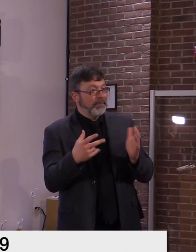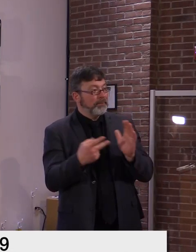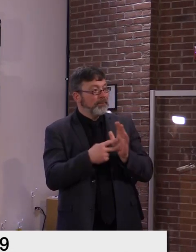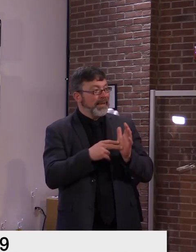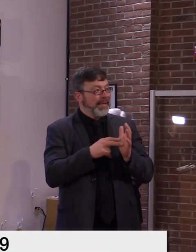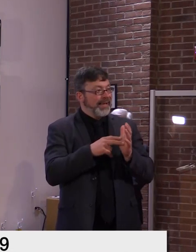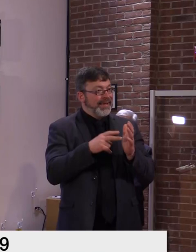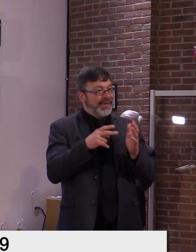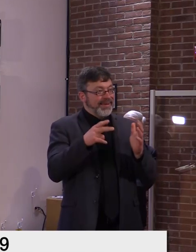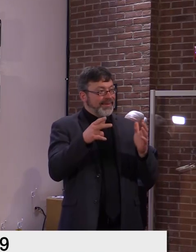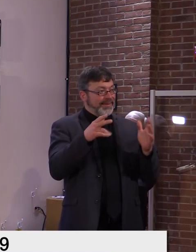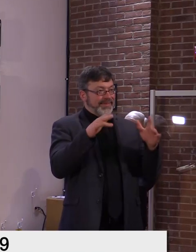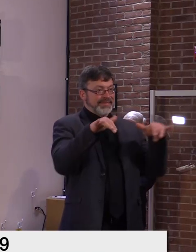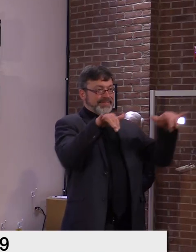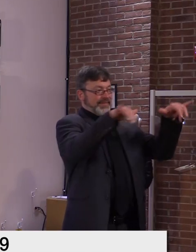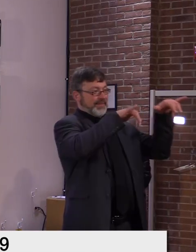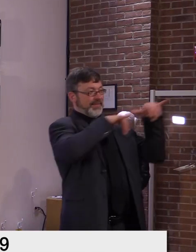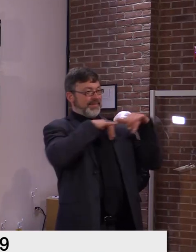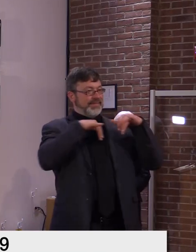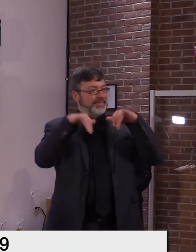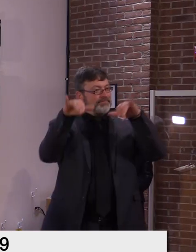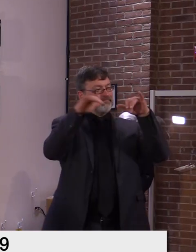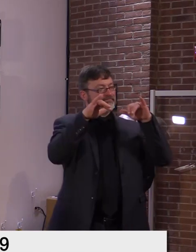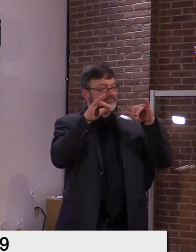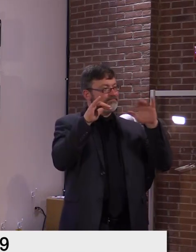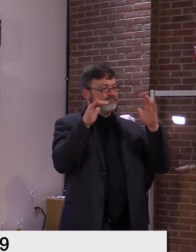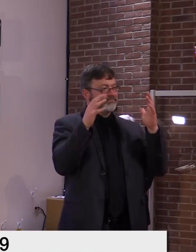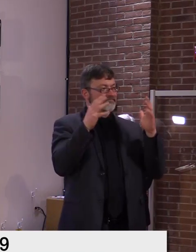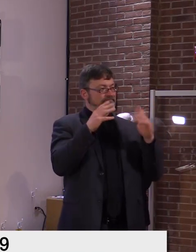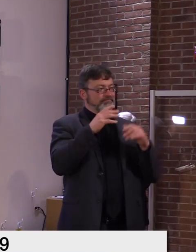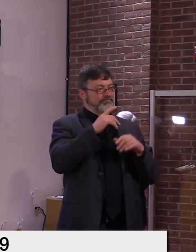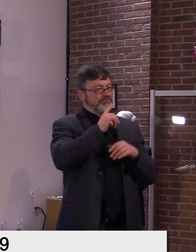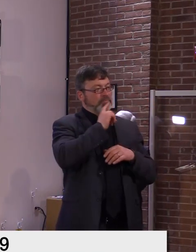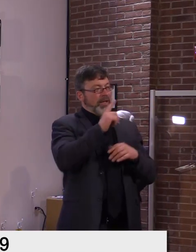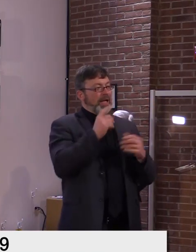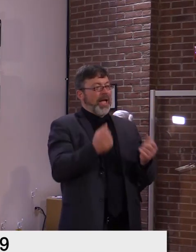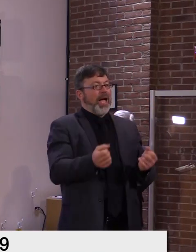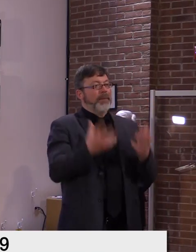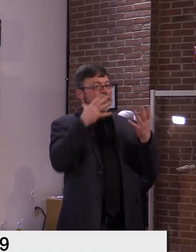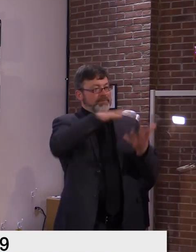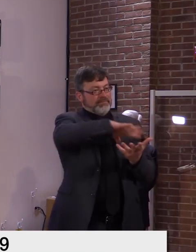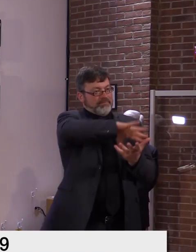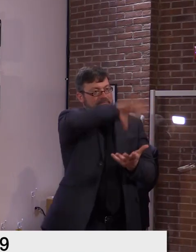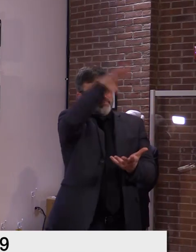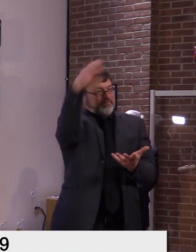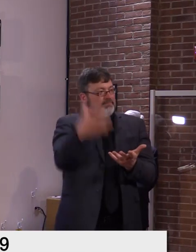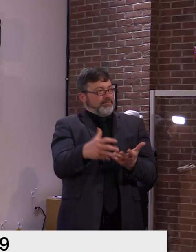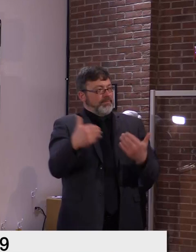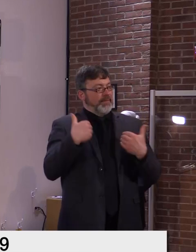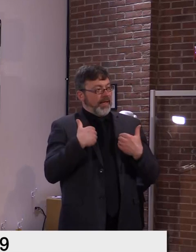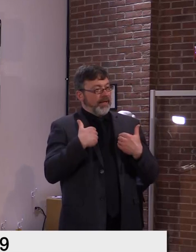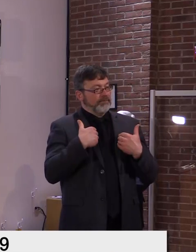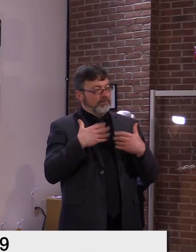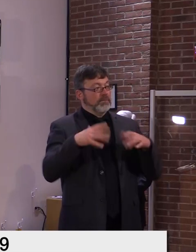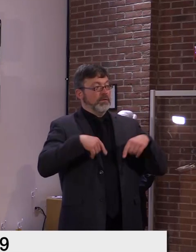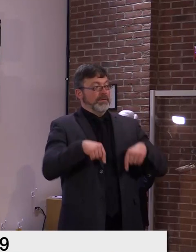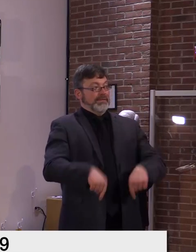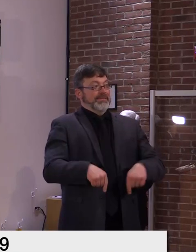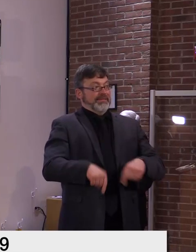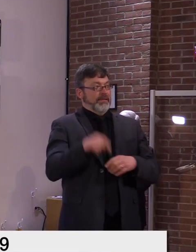so they need to open that up to a broader population. And we haven't had to do that. I mean, there's a lot of demand here. I hope it